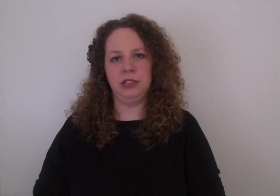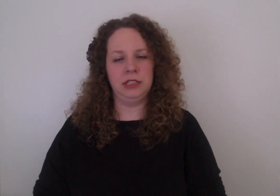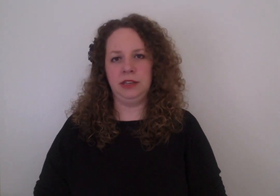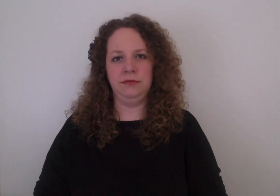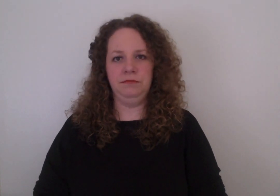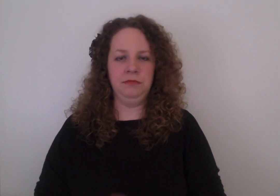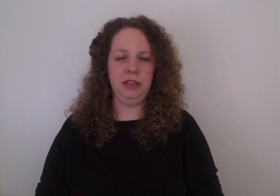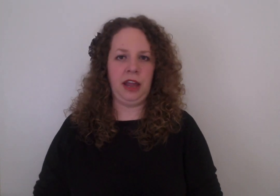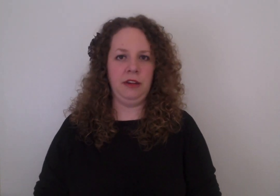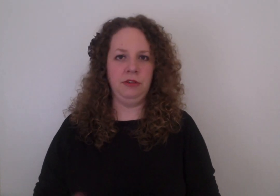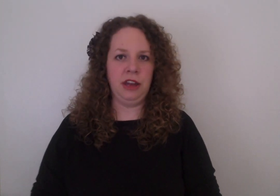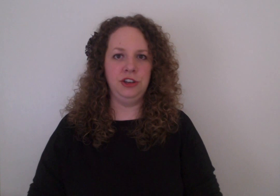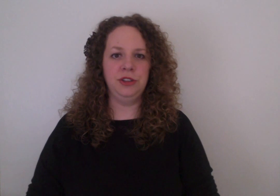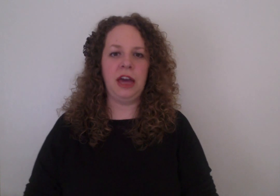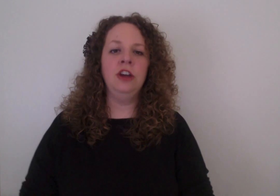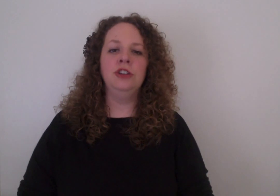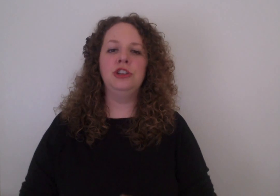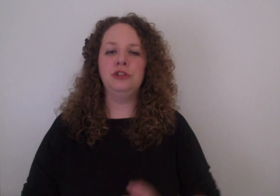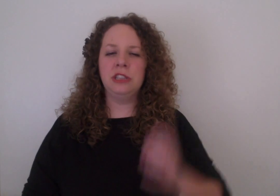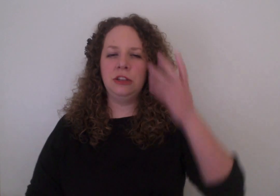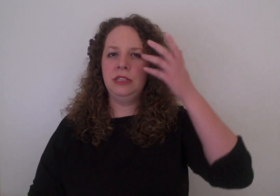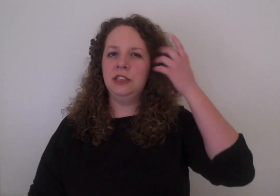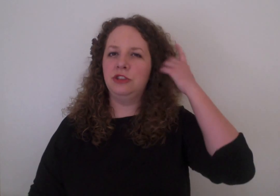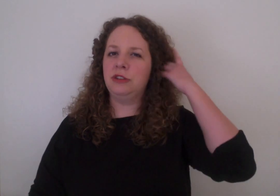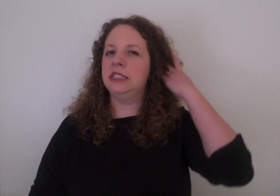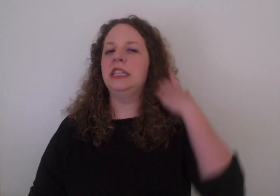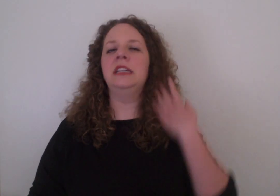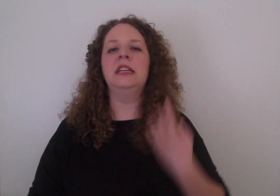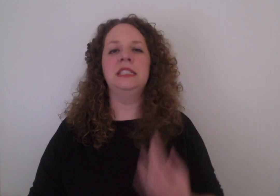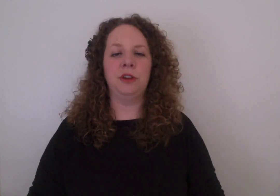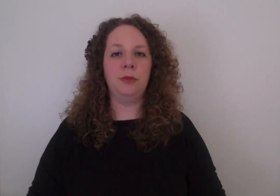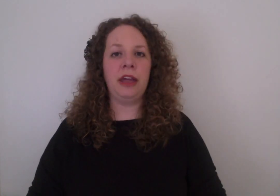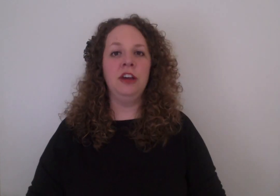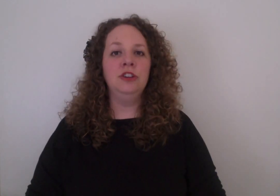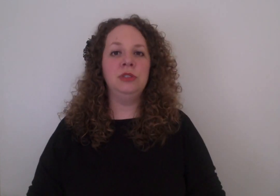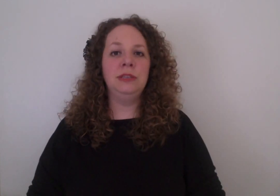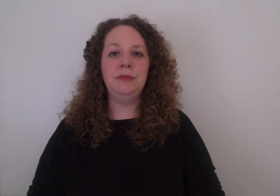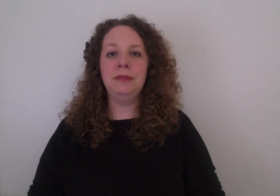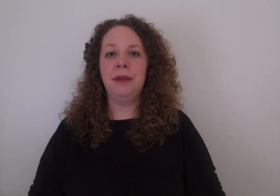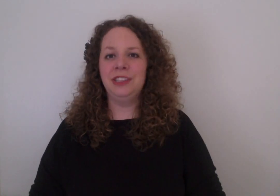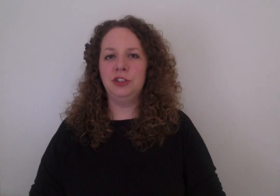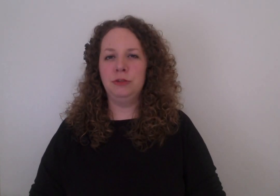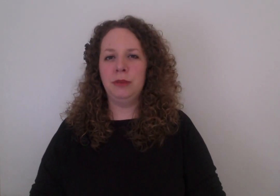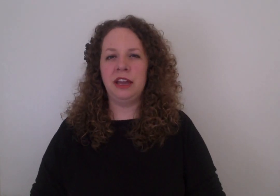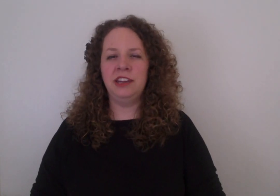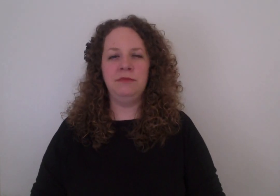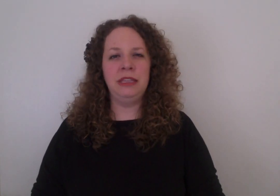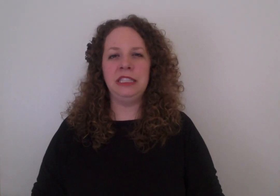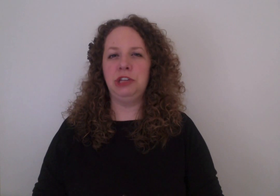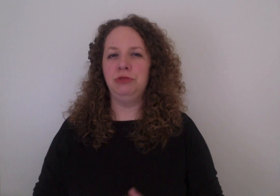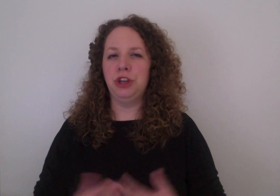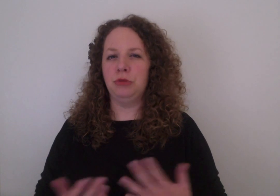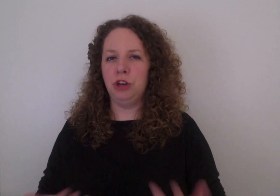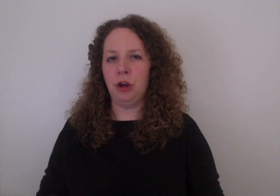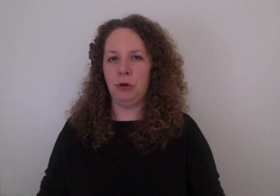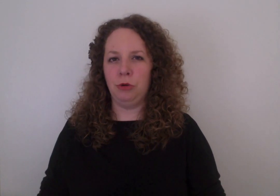gonna, like, I don't know how to do that. So usually you see this translated a different way. So to be mind stupid kind of means like you don't know